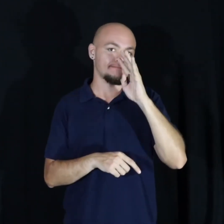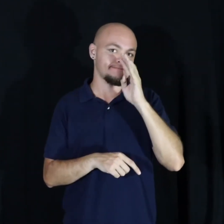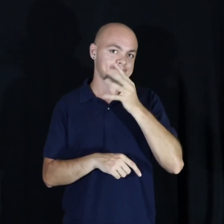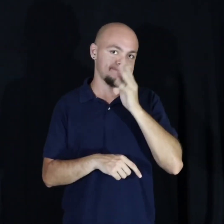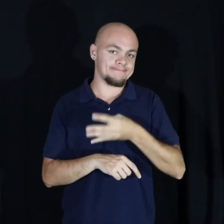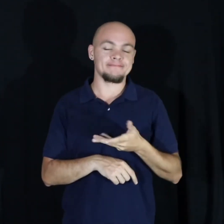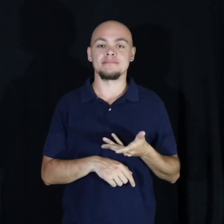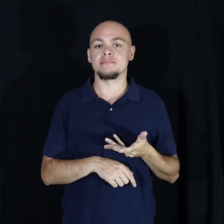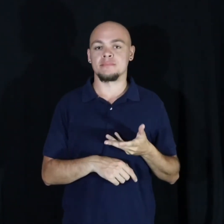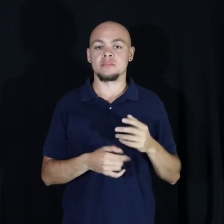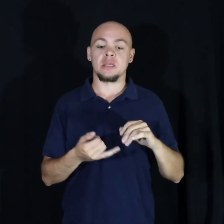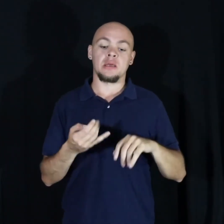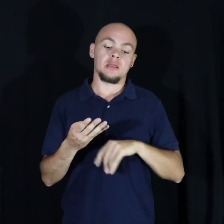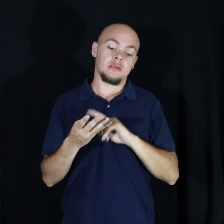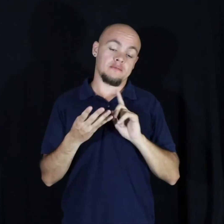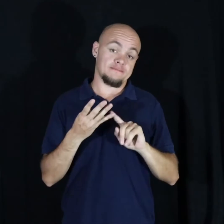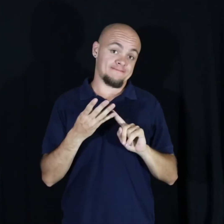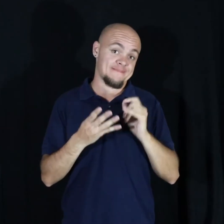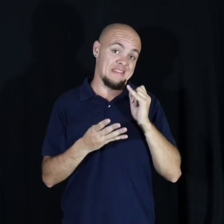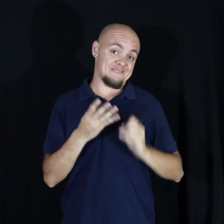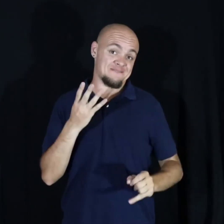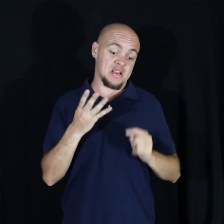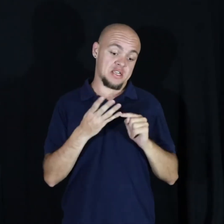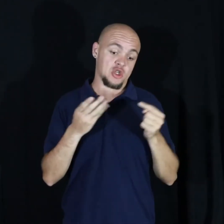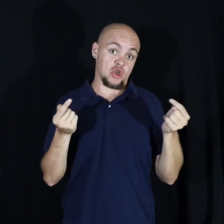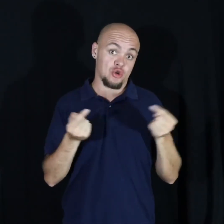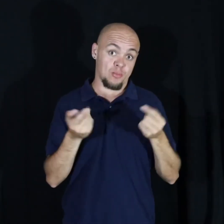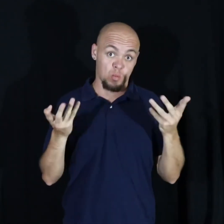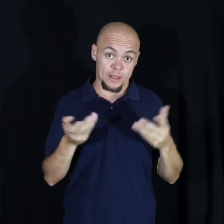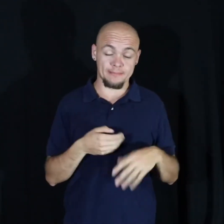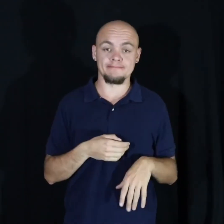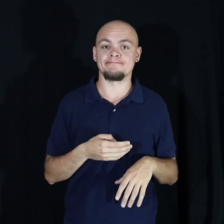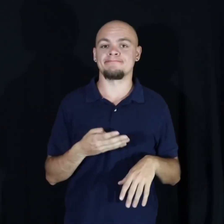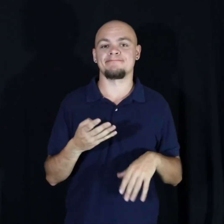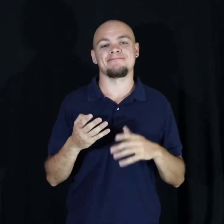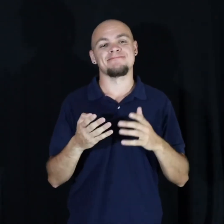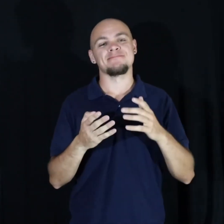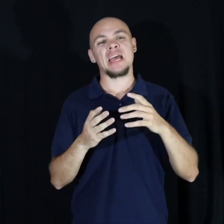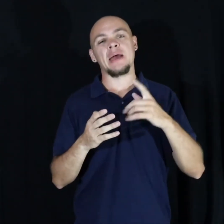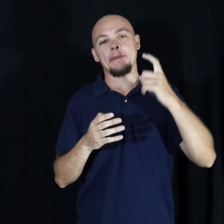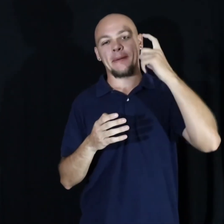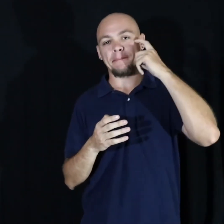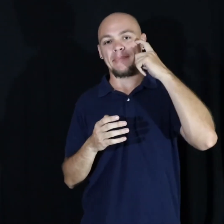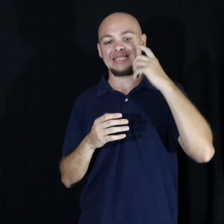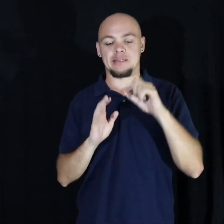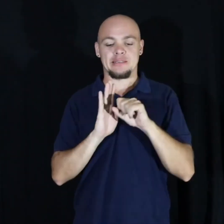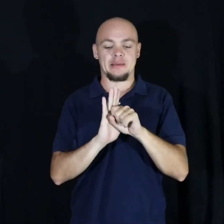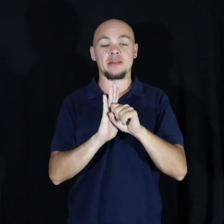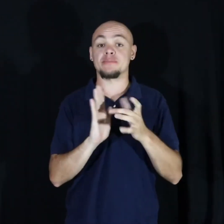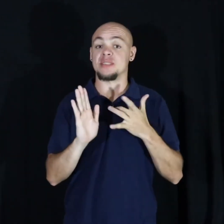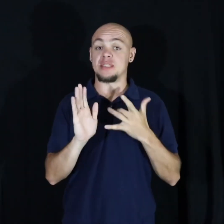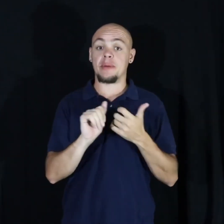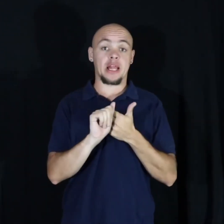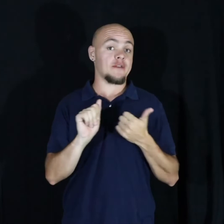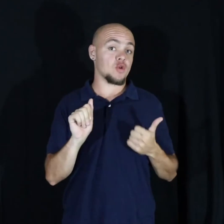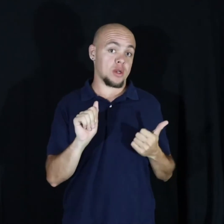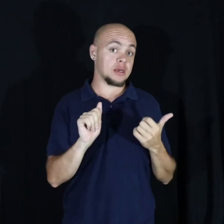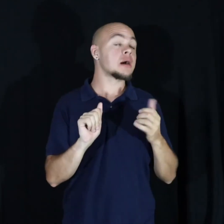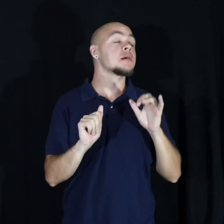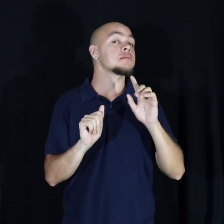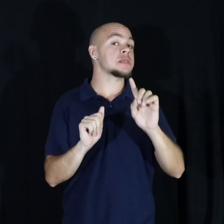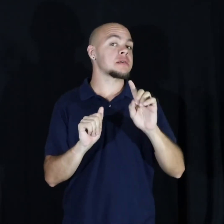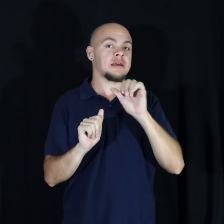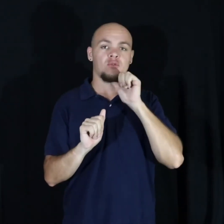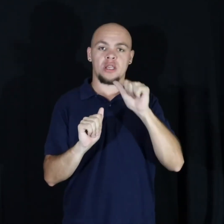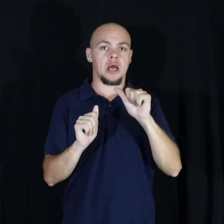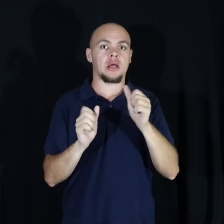this leads to the final harm that comes out of multitasking. We develop mental symptoms that would otherwise be avoided if we did not